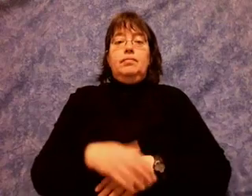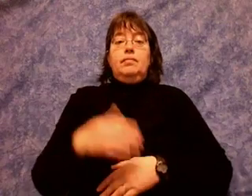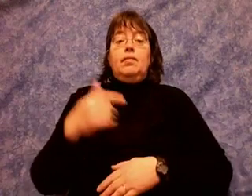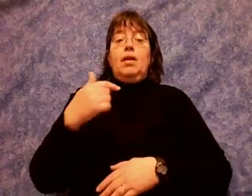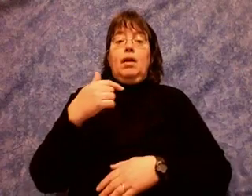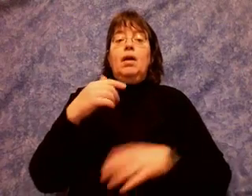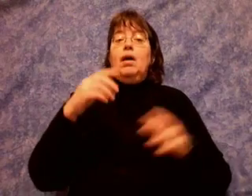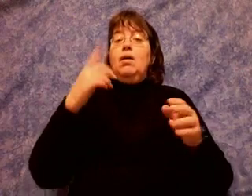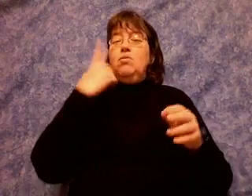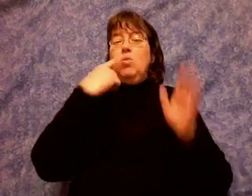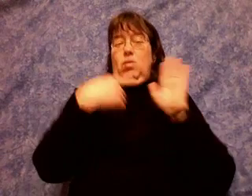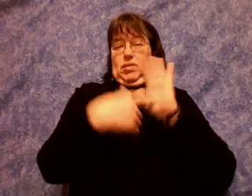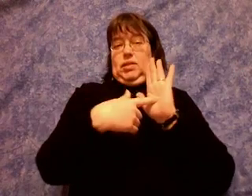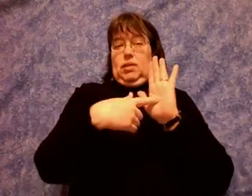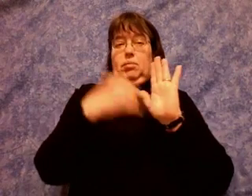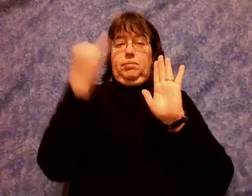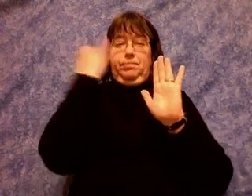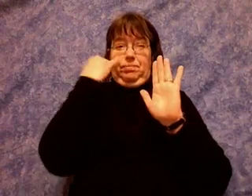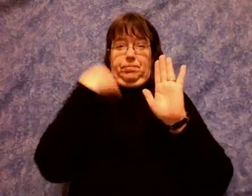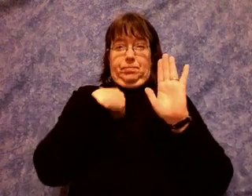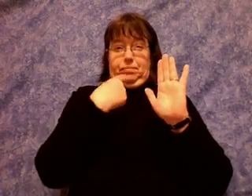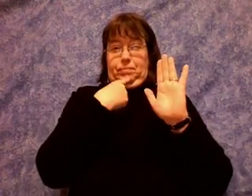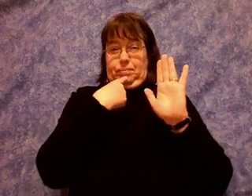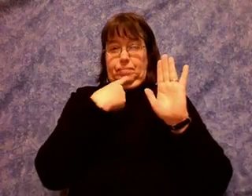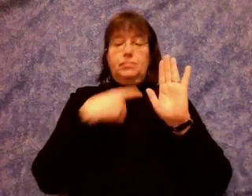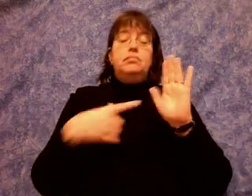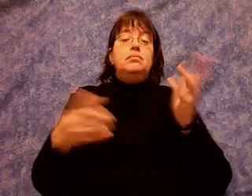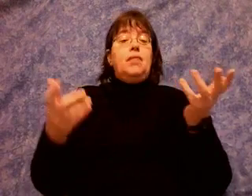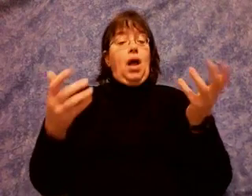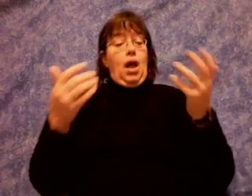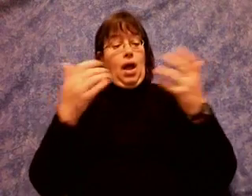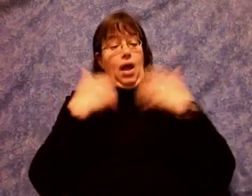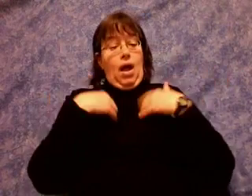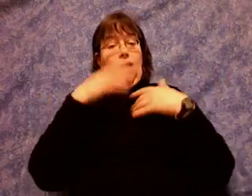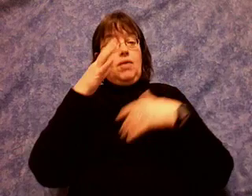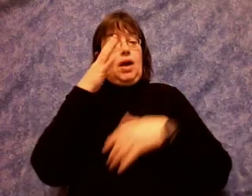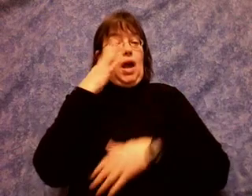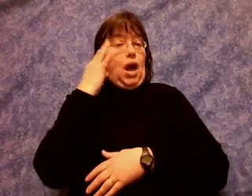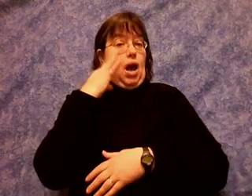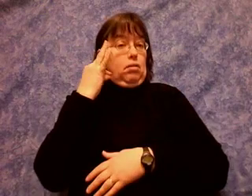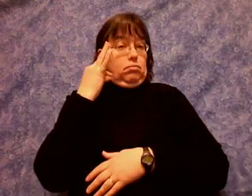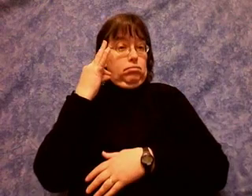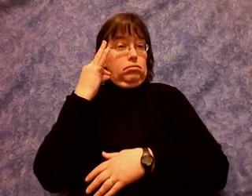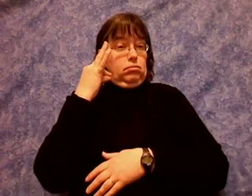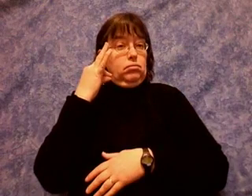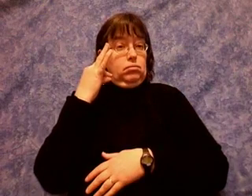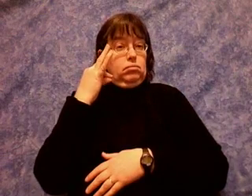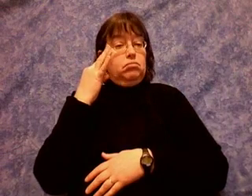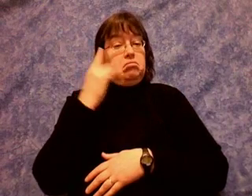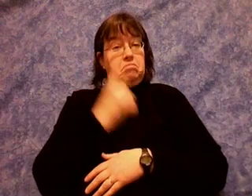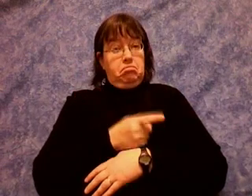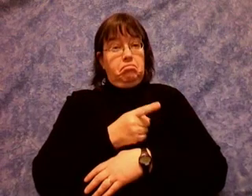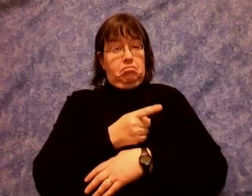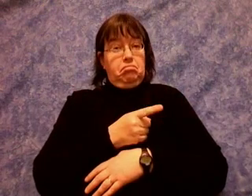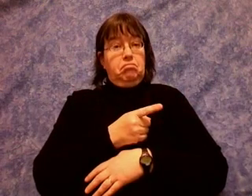the. So, like if I were to say the sentence, I have a cat.